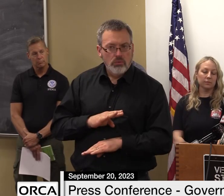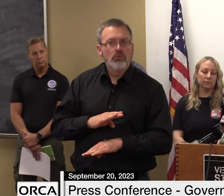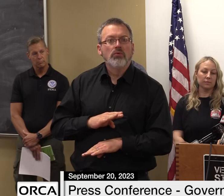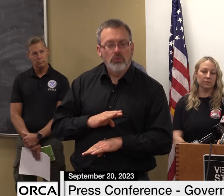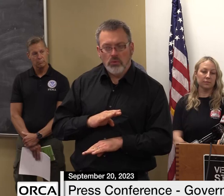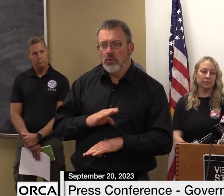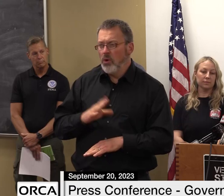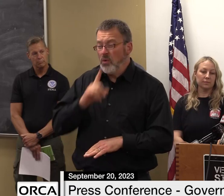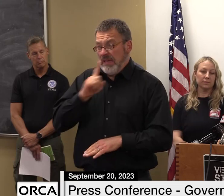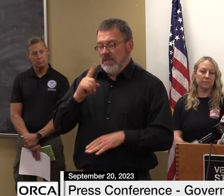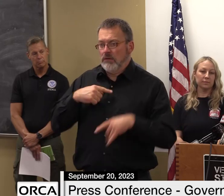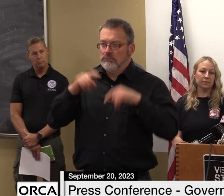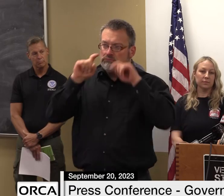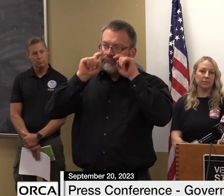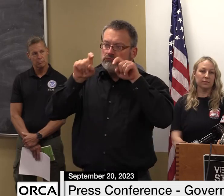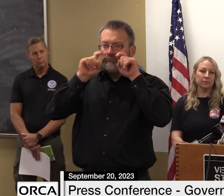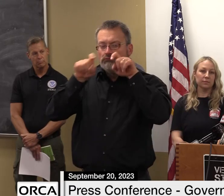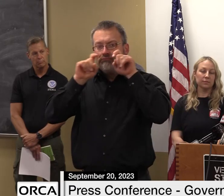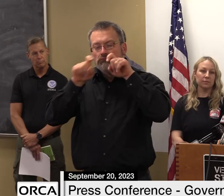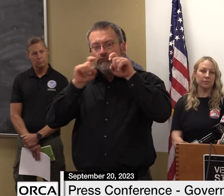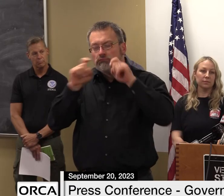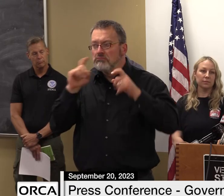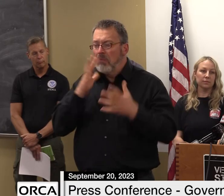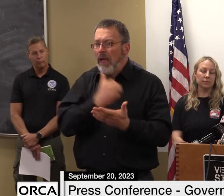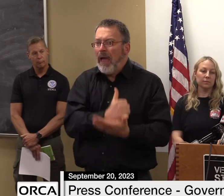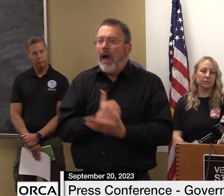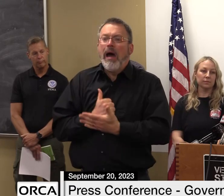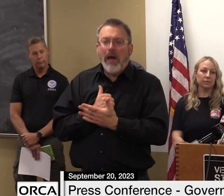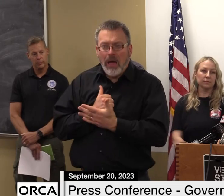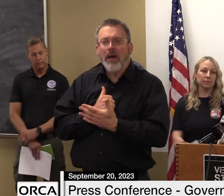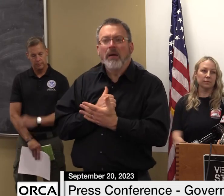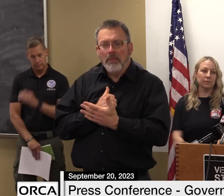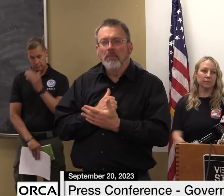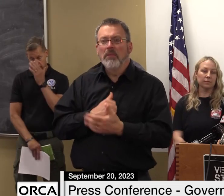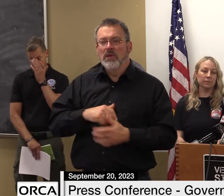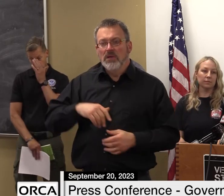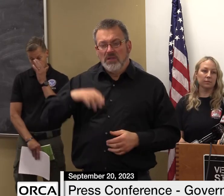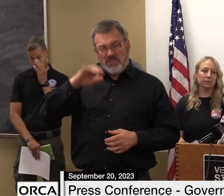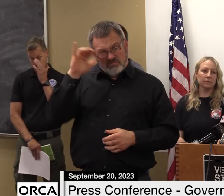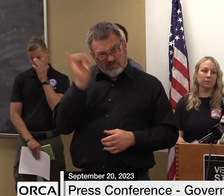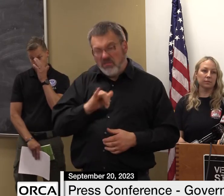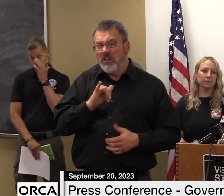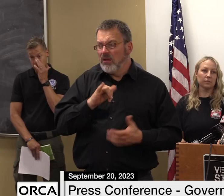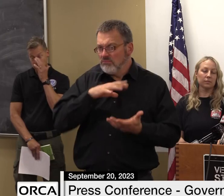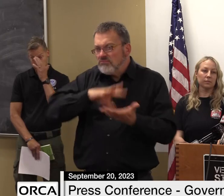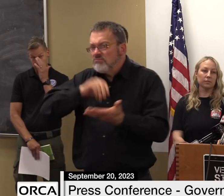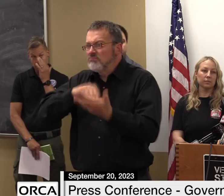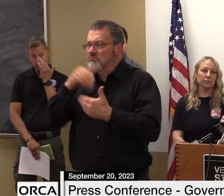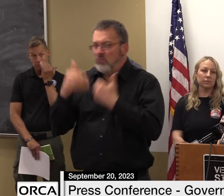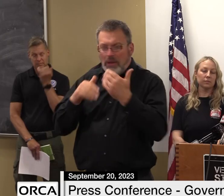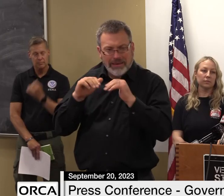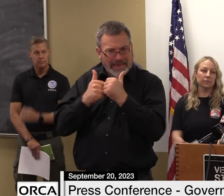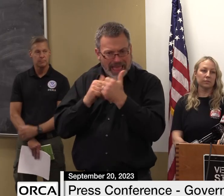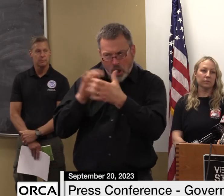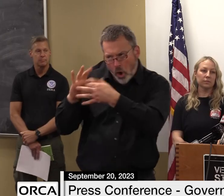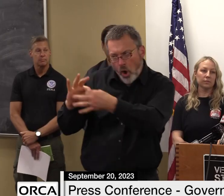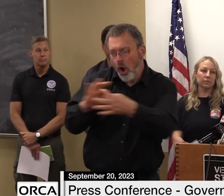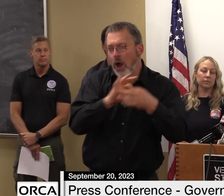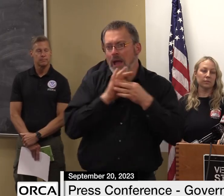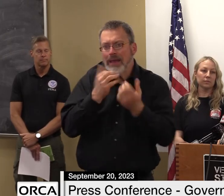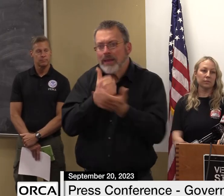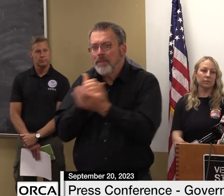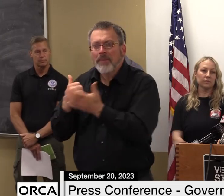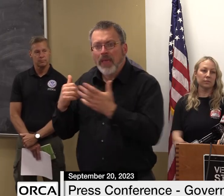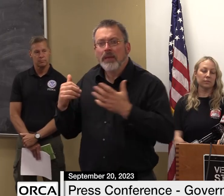We have all learned from this summer's flooding that we need to help each other in coordinated ways, thinking ahead, establishing rainy day